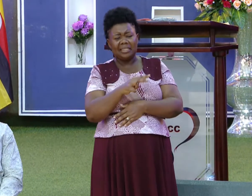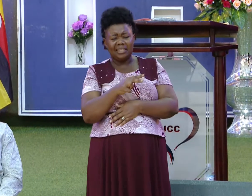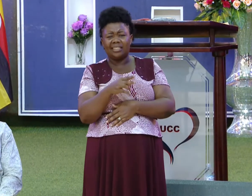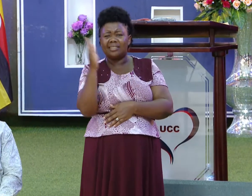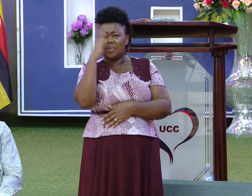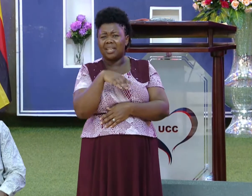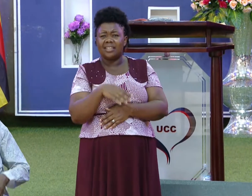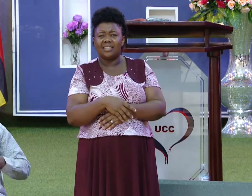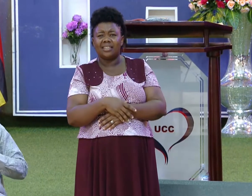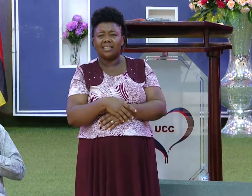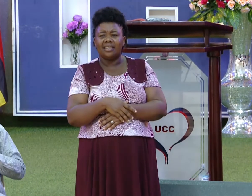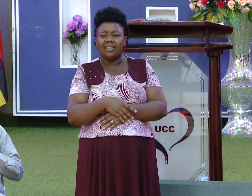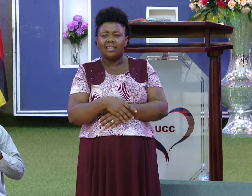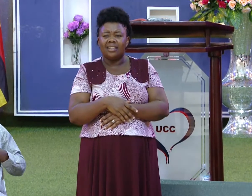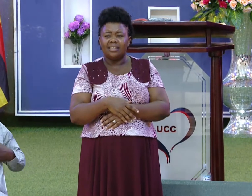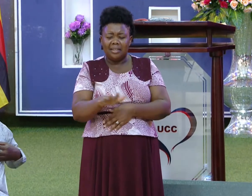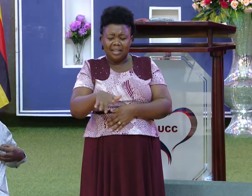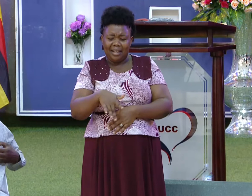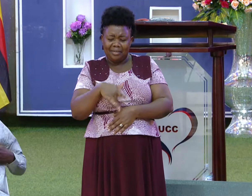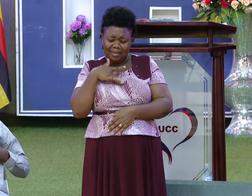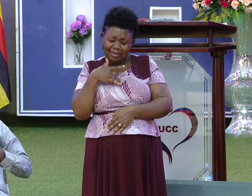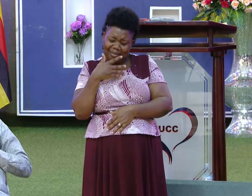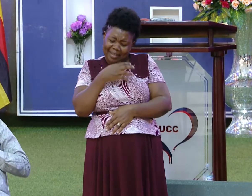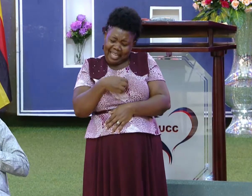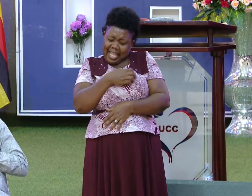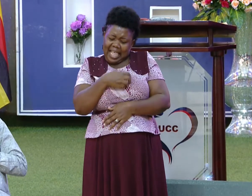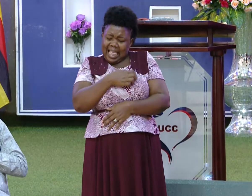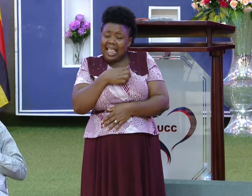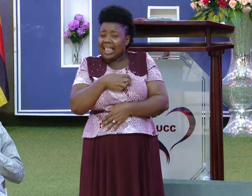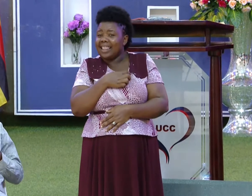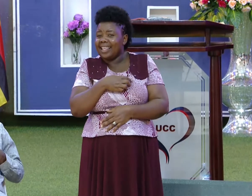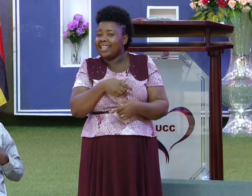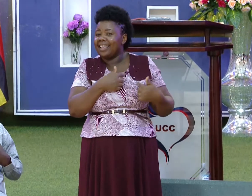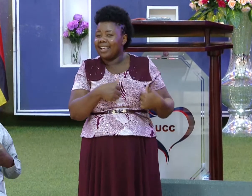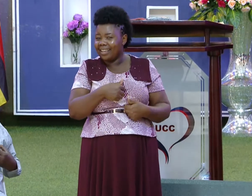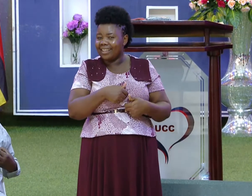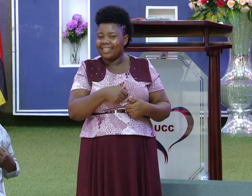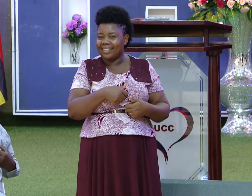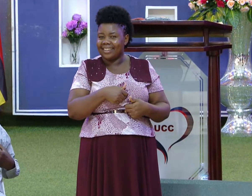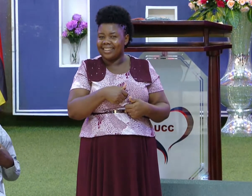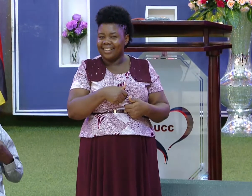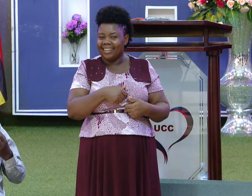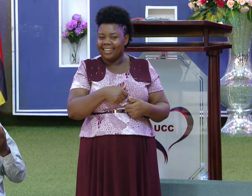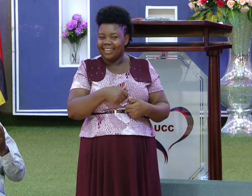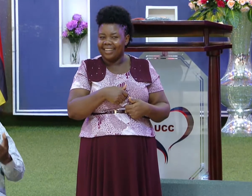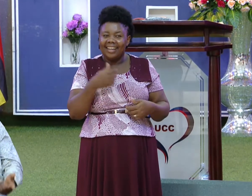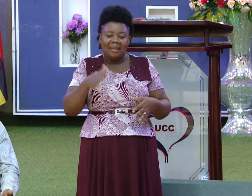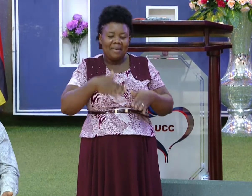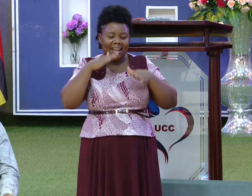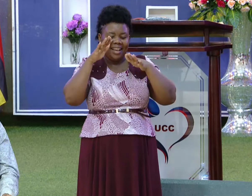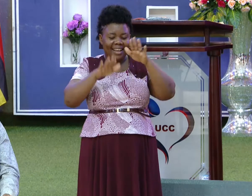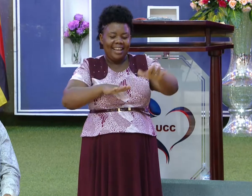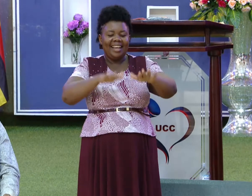bad. I felt some things are walking in my chest.